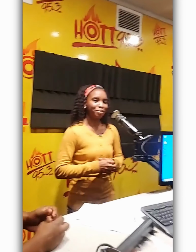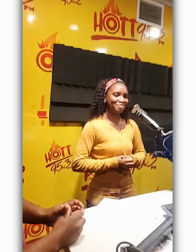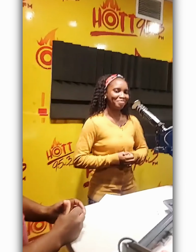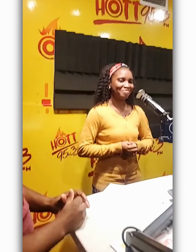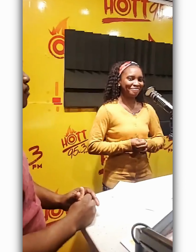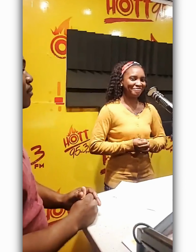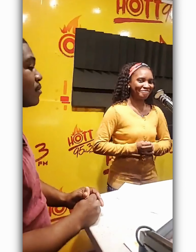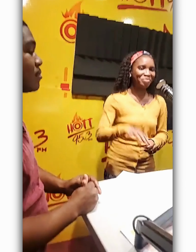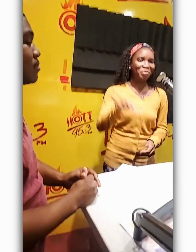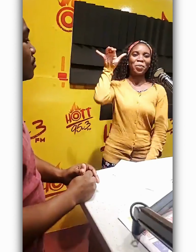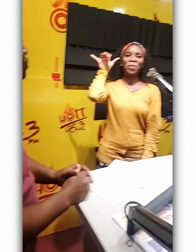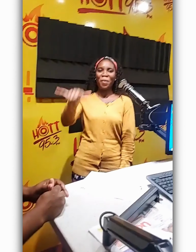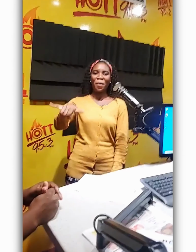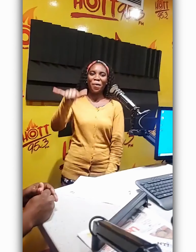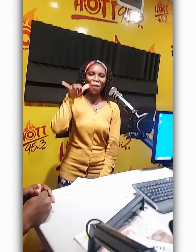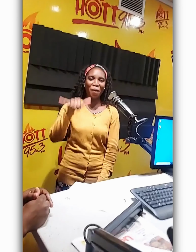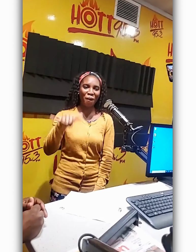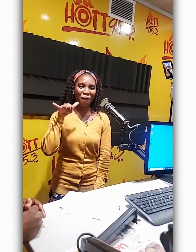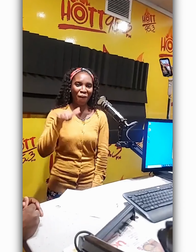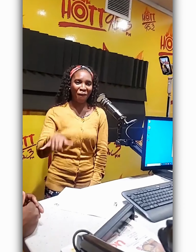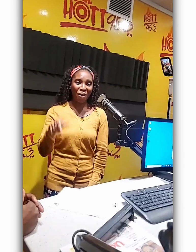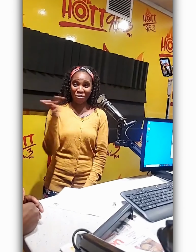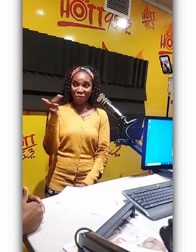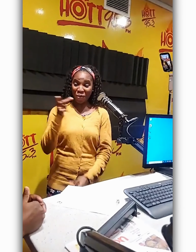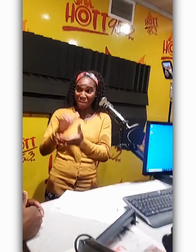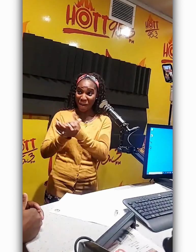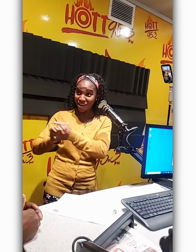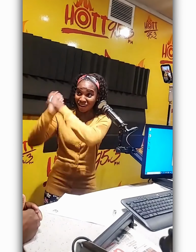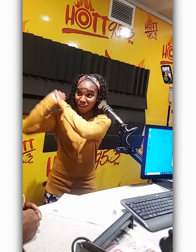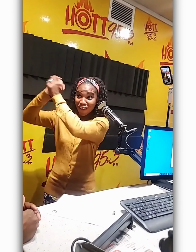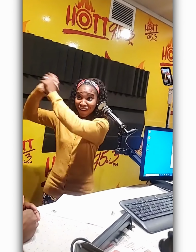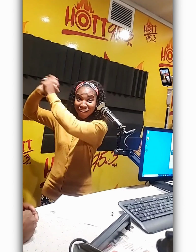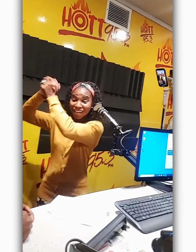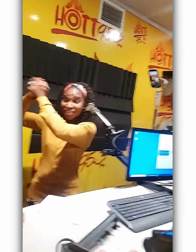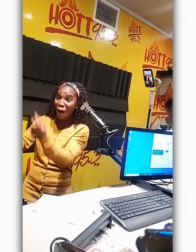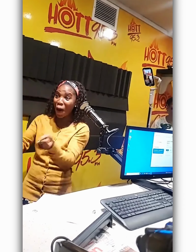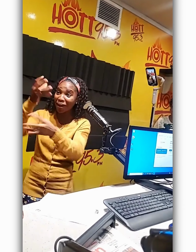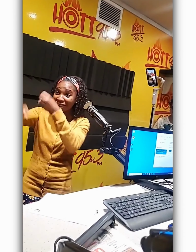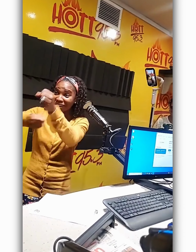And you are married. Congratulations. How many years were you married?